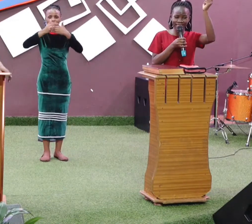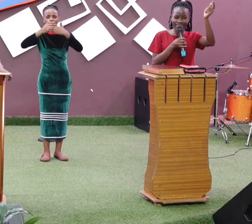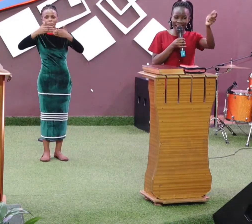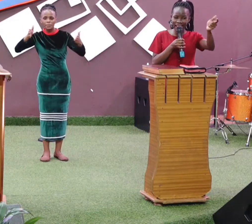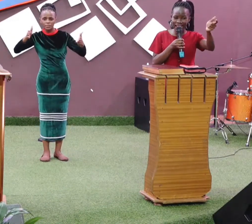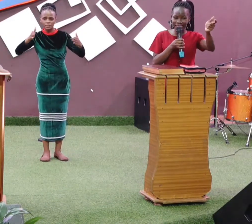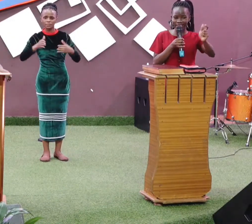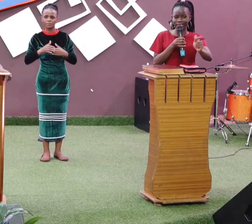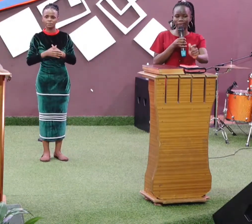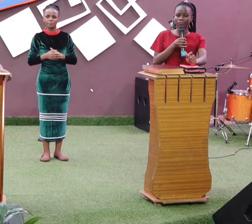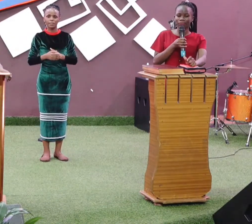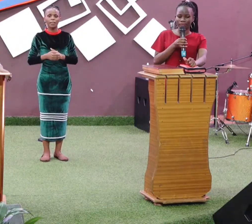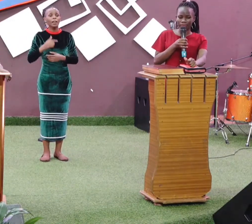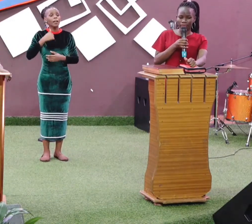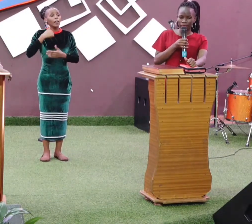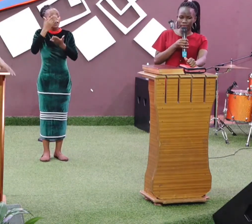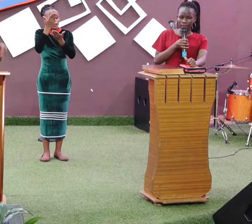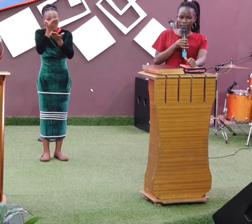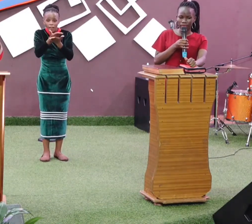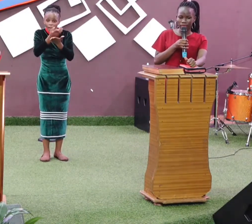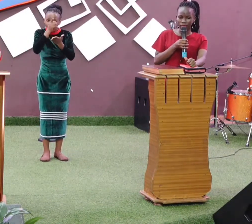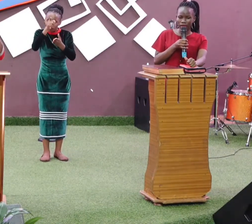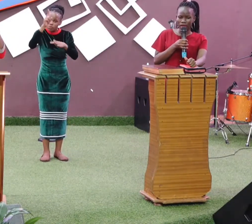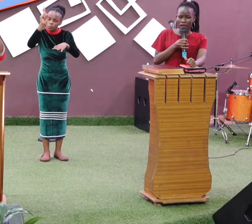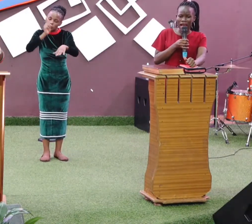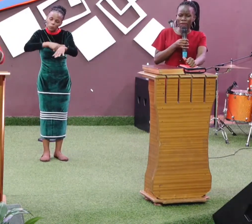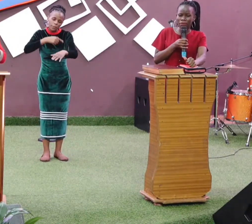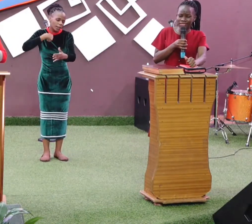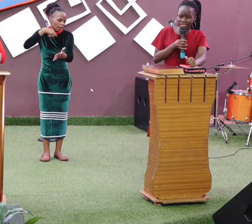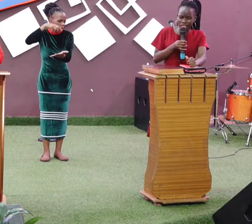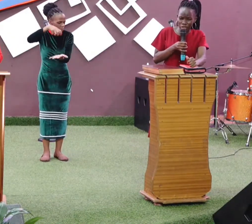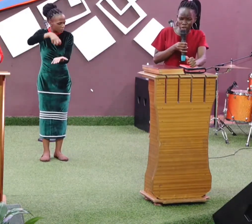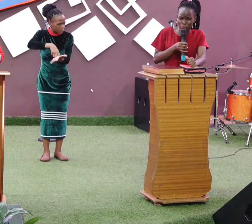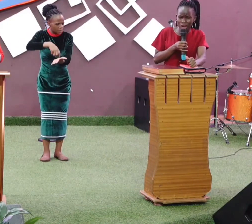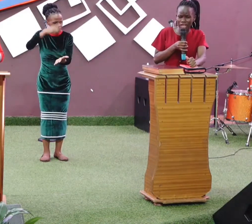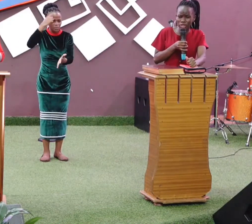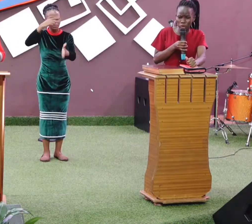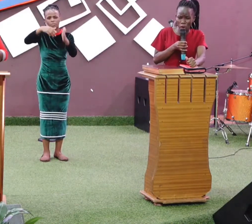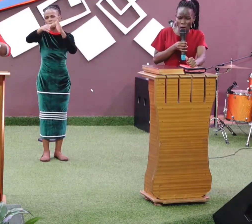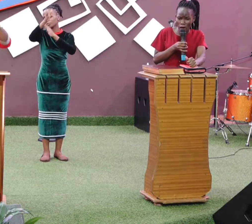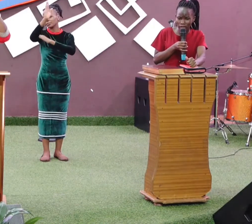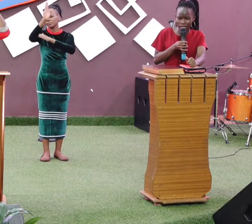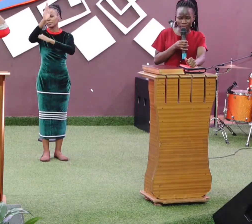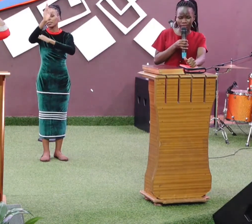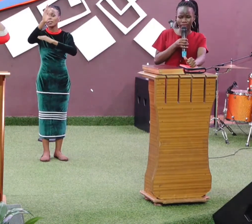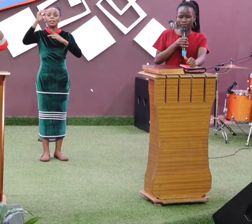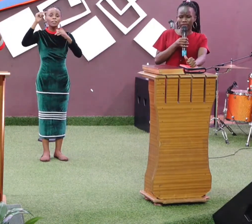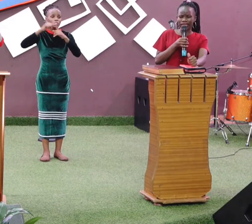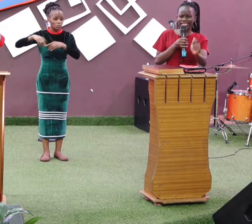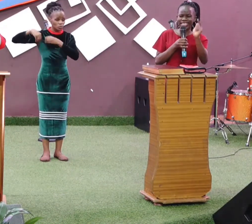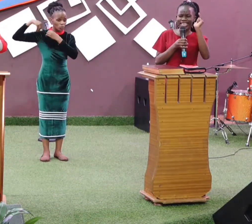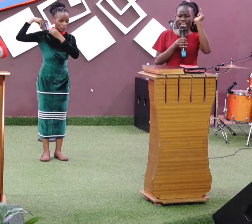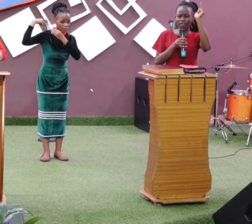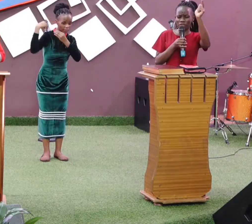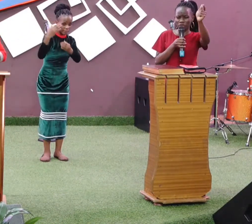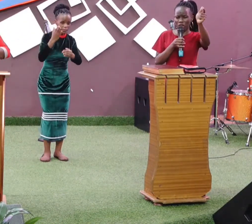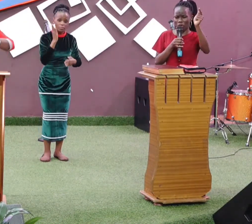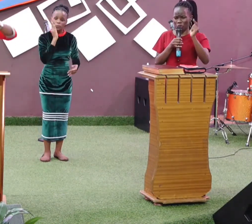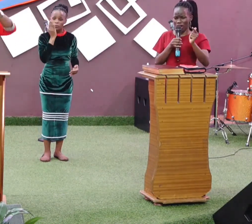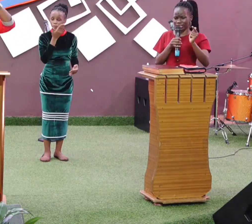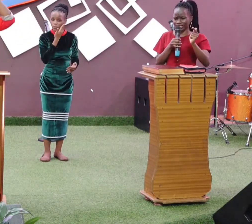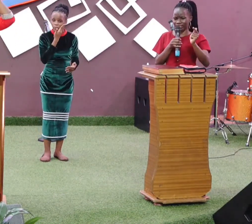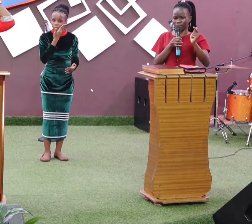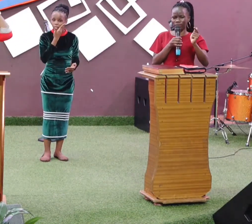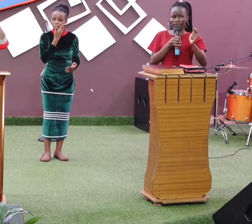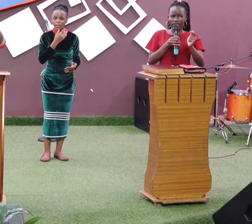pass by that gate. Nkusabye nga anegayirira Katonda. I beseech you, praying to God, that He gives you